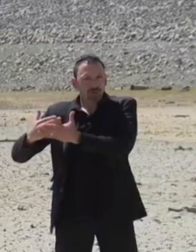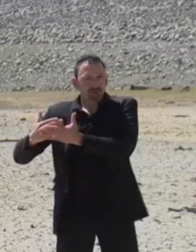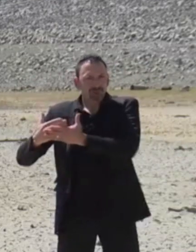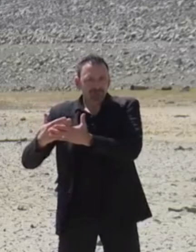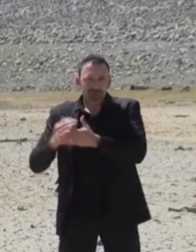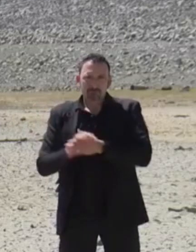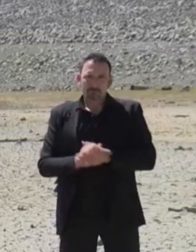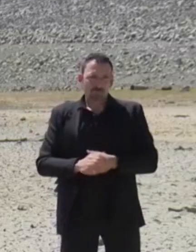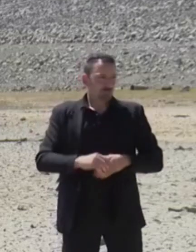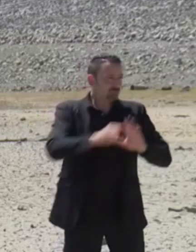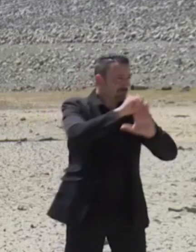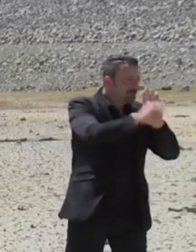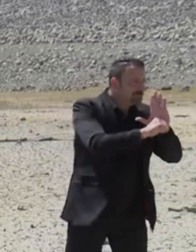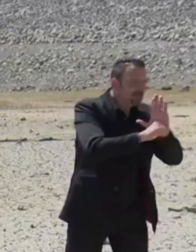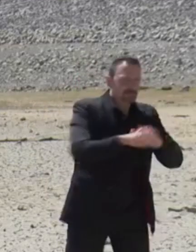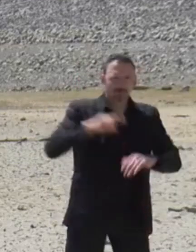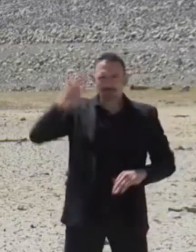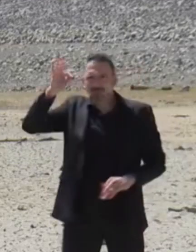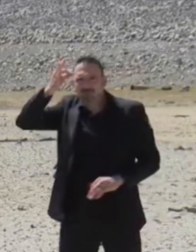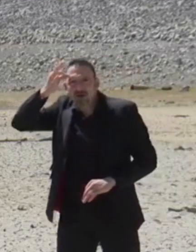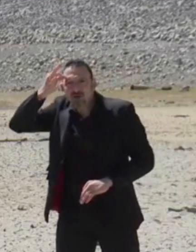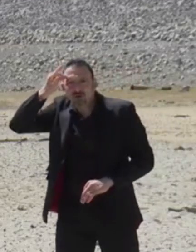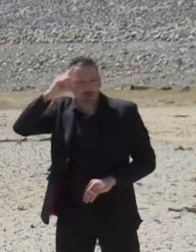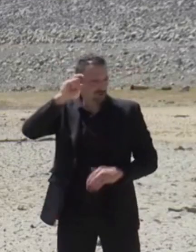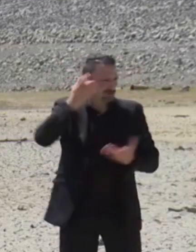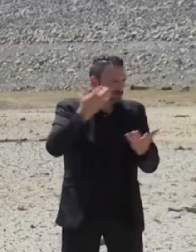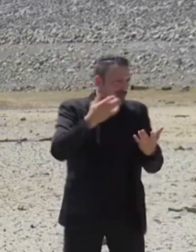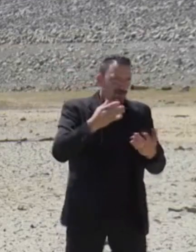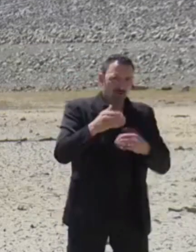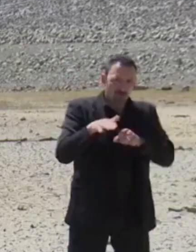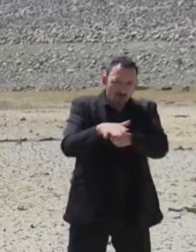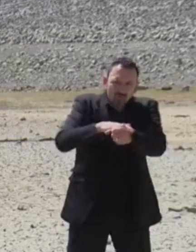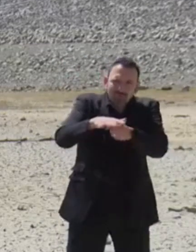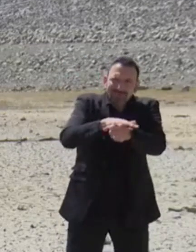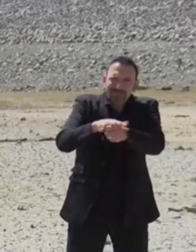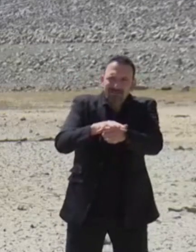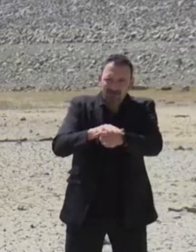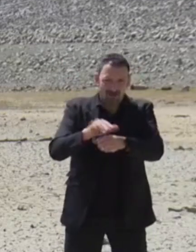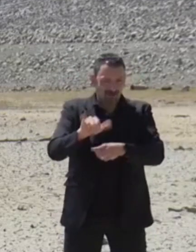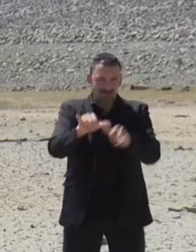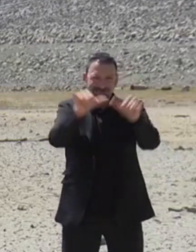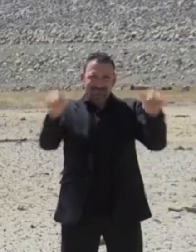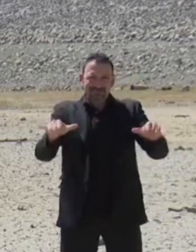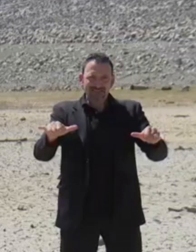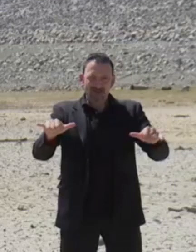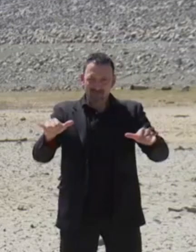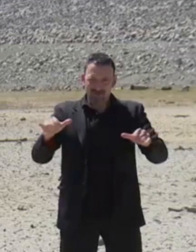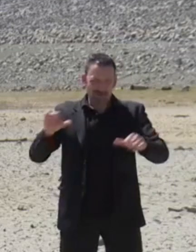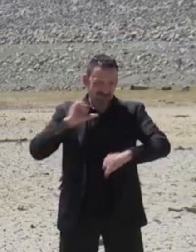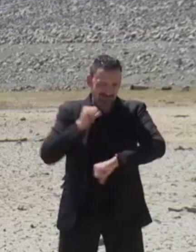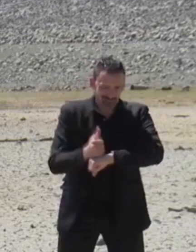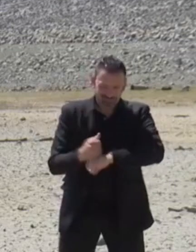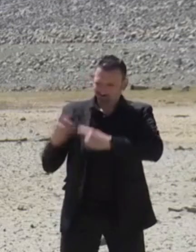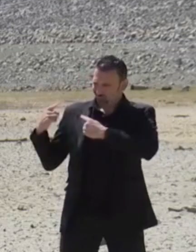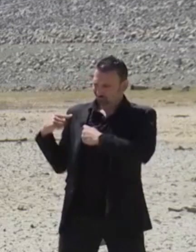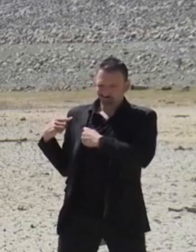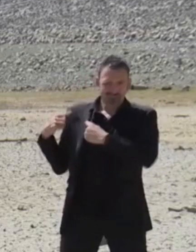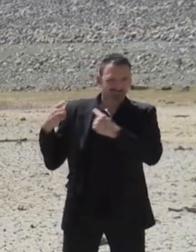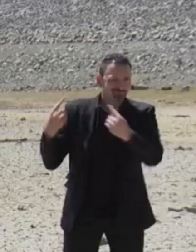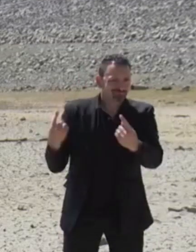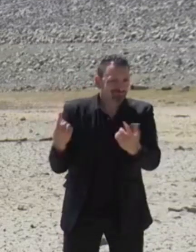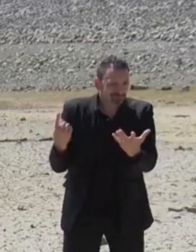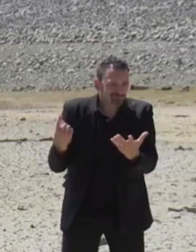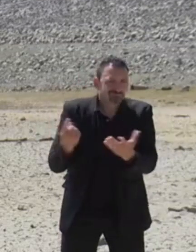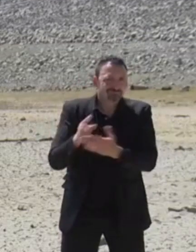body, state, federal, local, regional, a dynamic system that's been built up over the last century